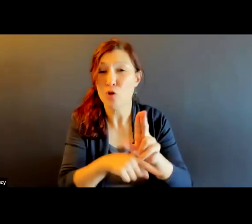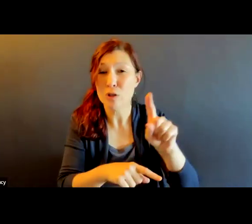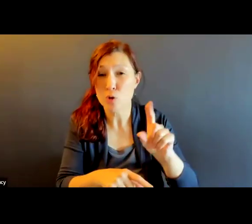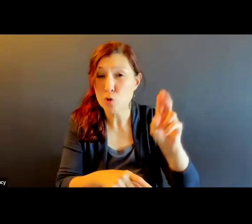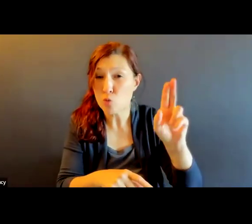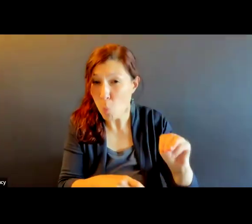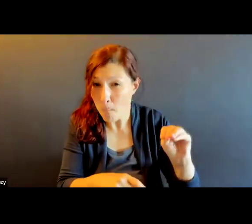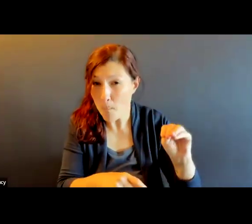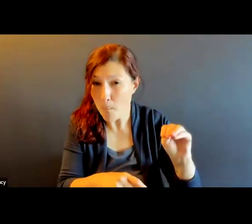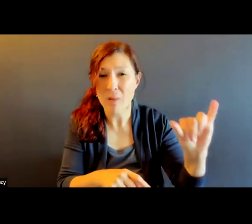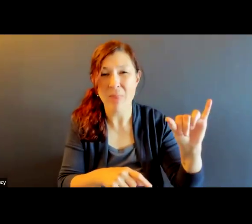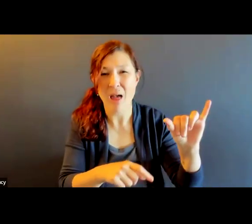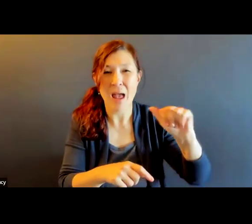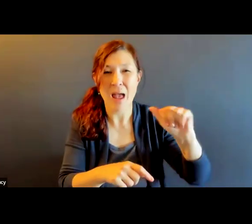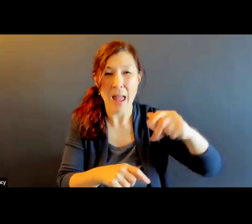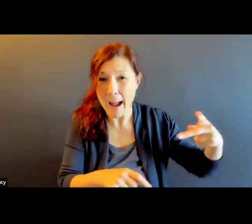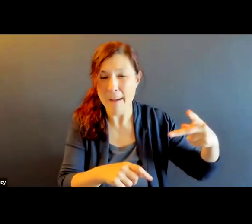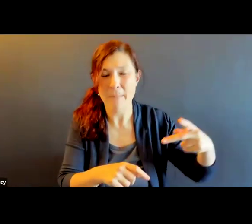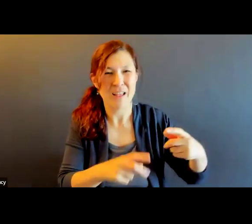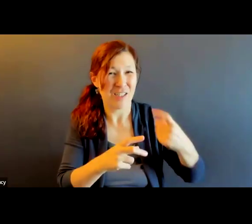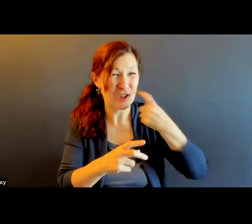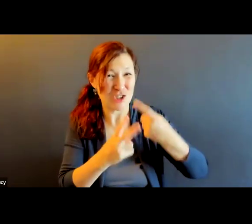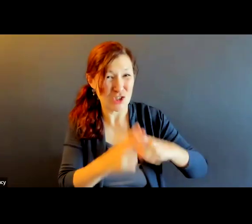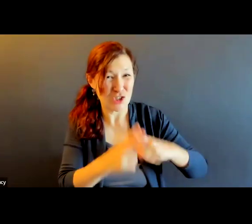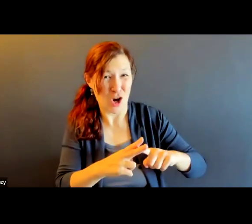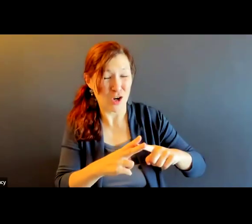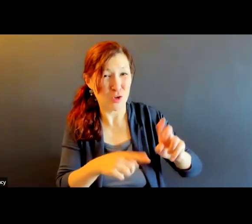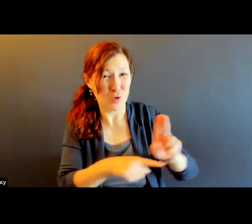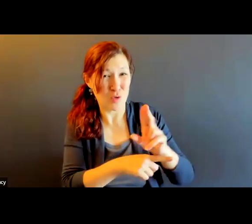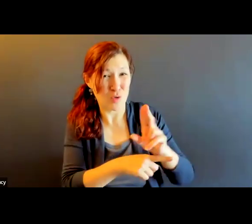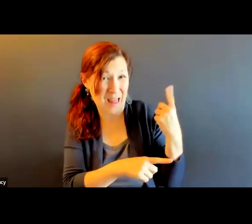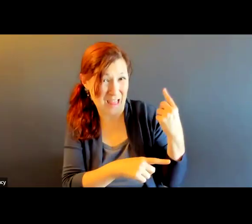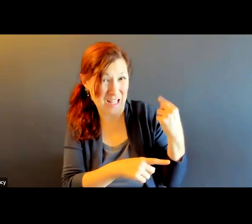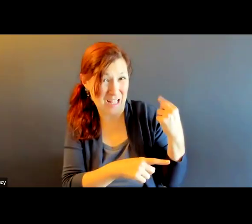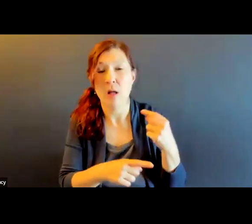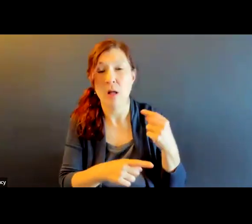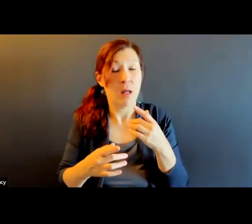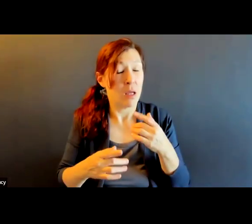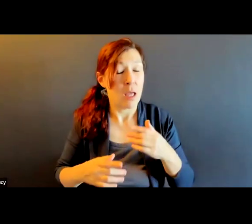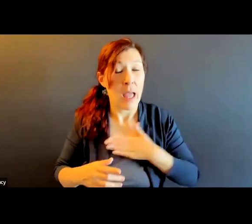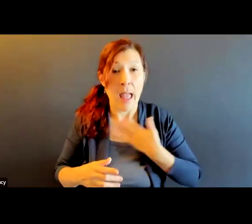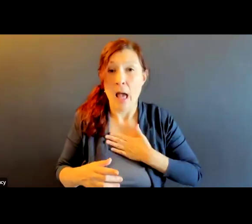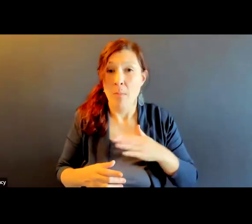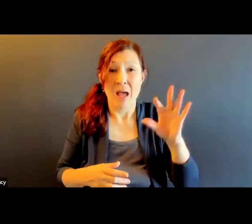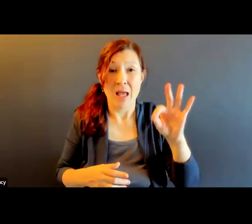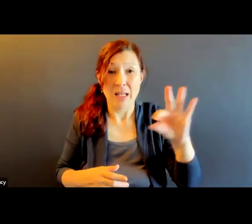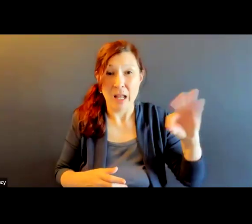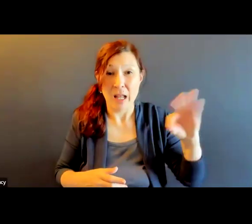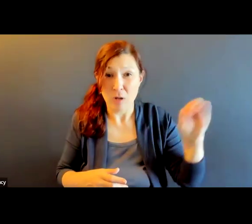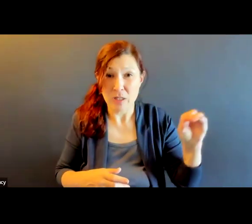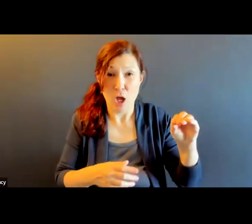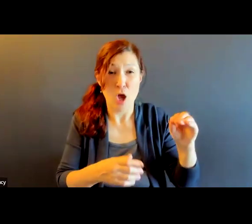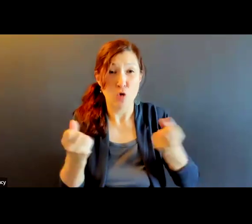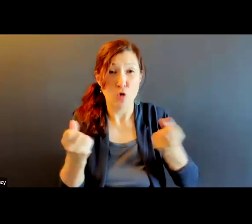technology after rolling it out last year. And I'm pleased to report that currently 99% of our drivers are